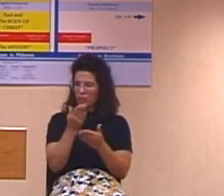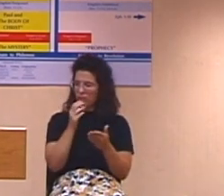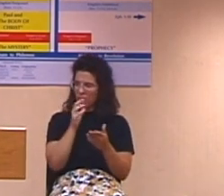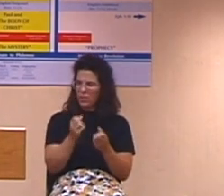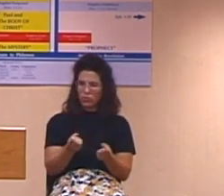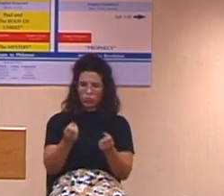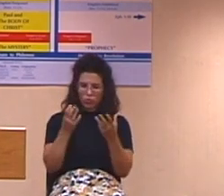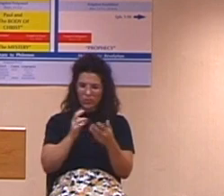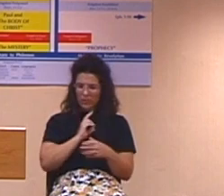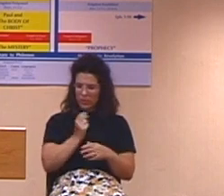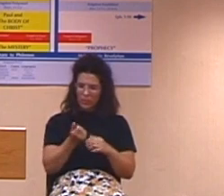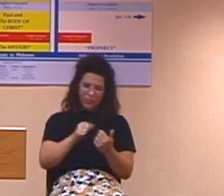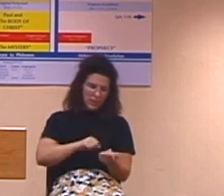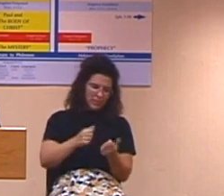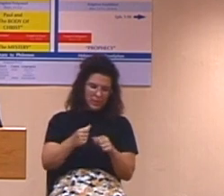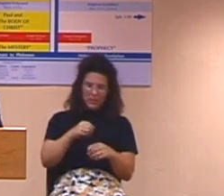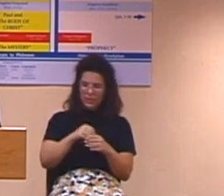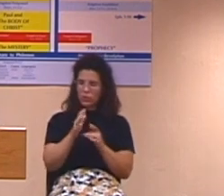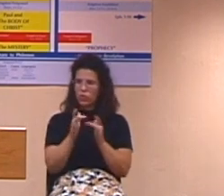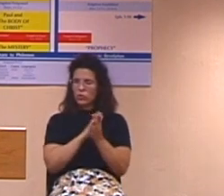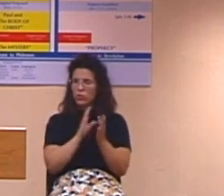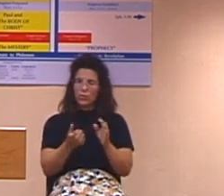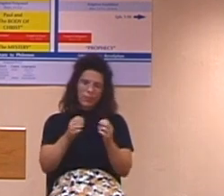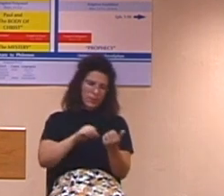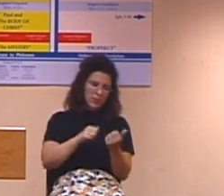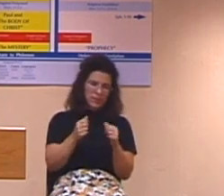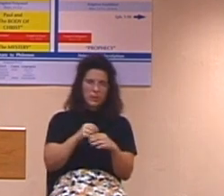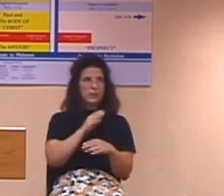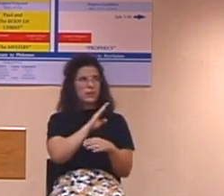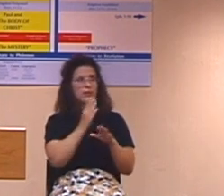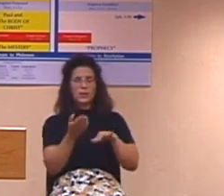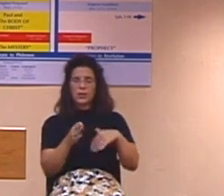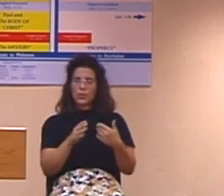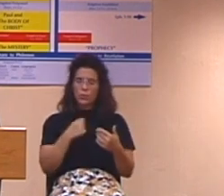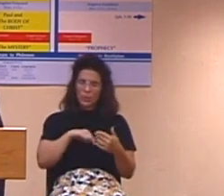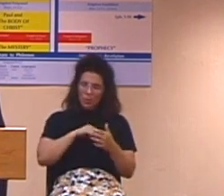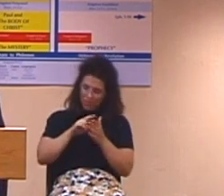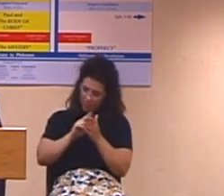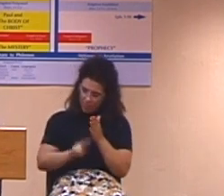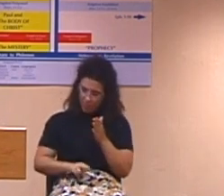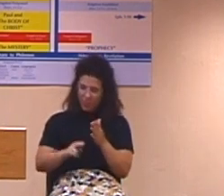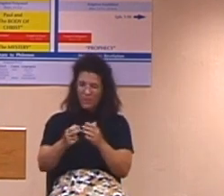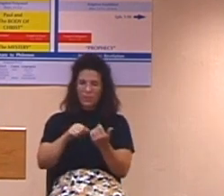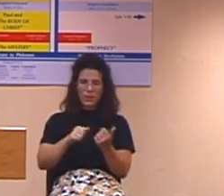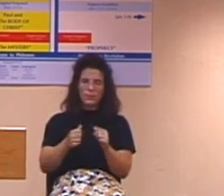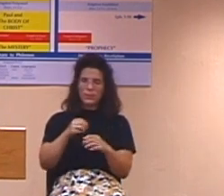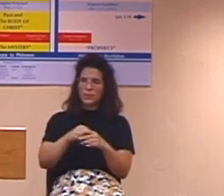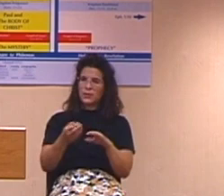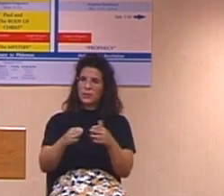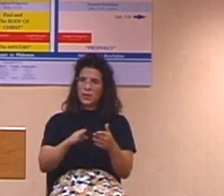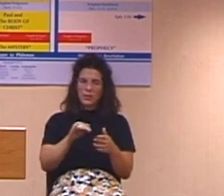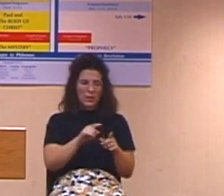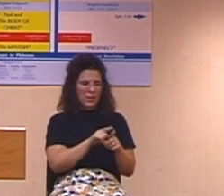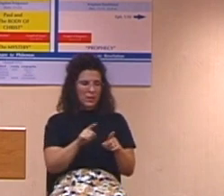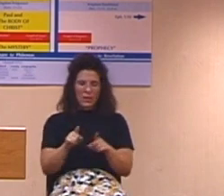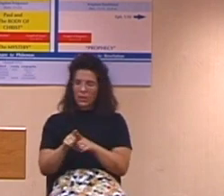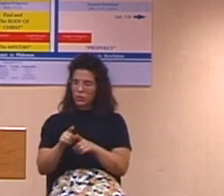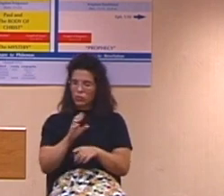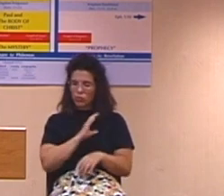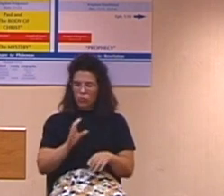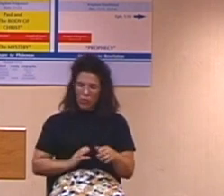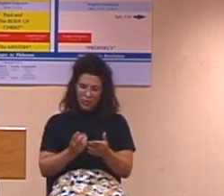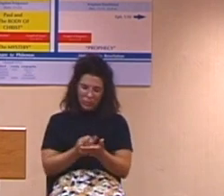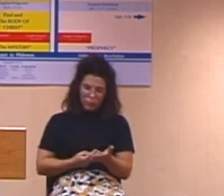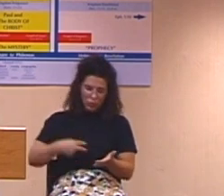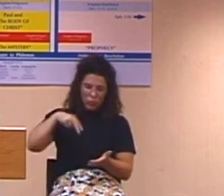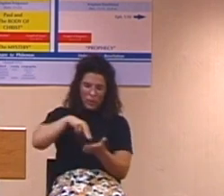so many of us as were baptized into Jesus Christ were baptized into his death? Therefore we are buried with him by baptism into death, that like as Christ was raised up from the